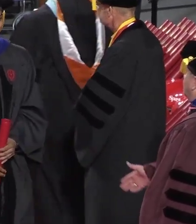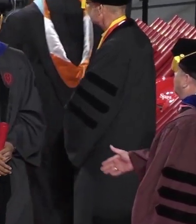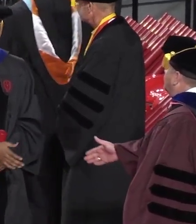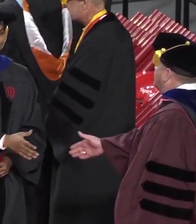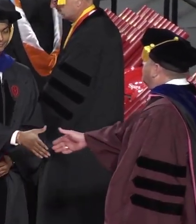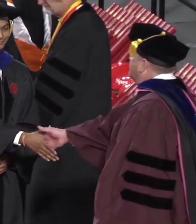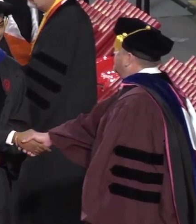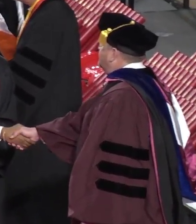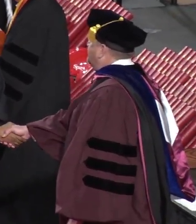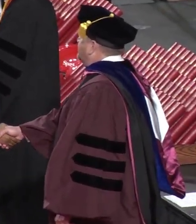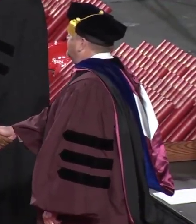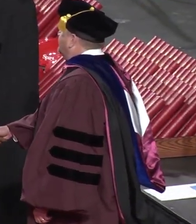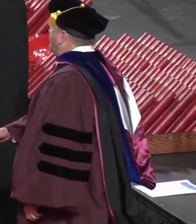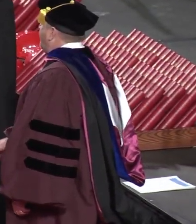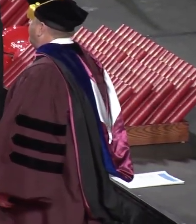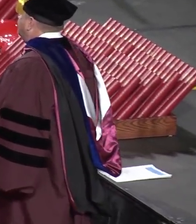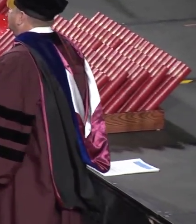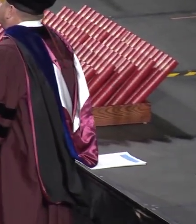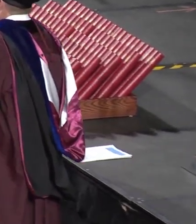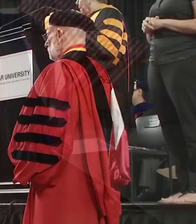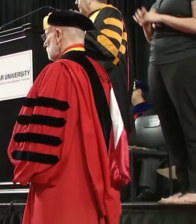Congratulations, Dr. Kumar.